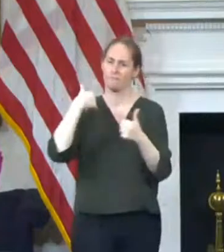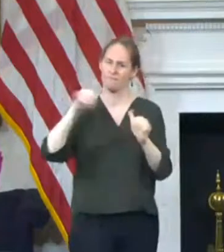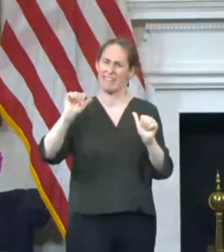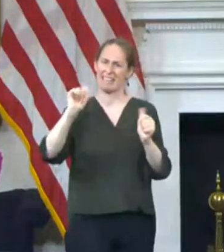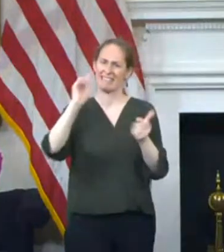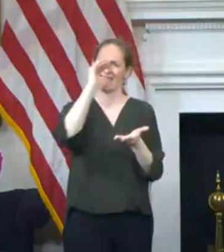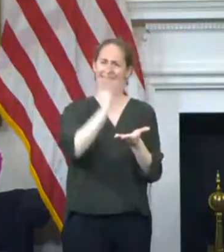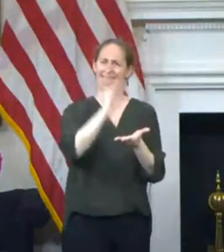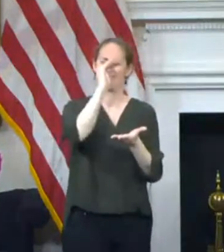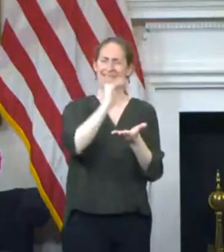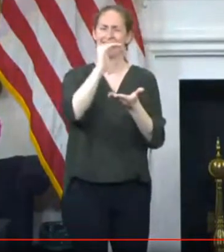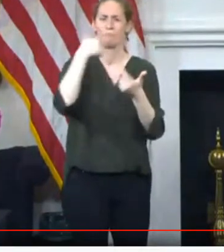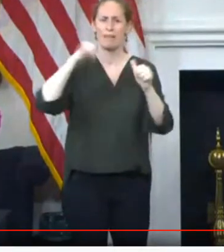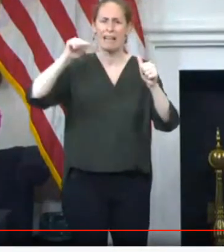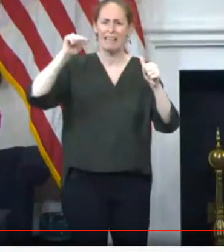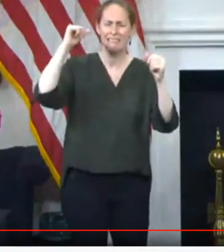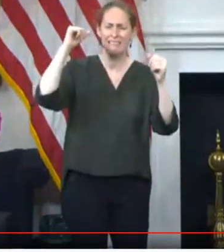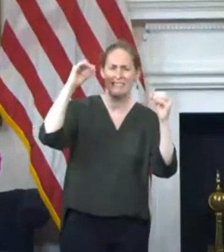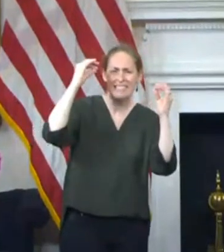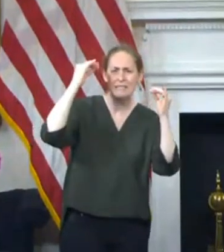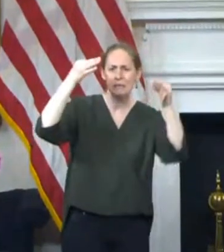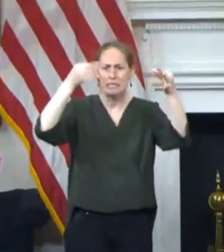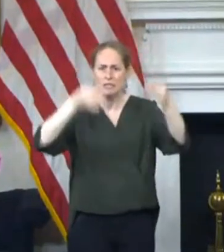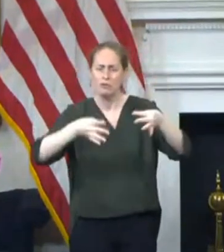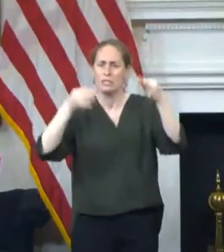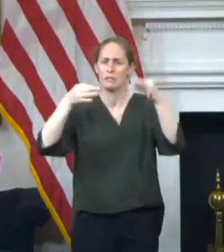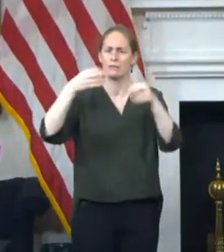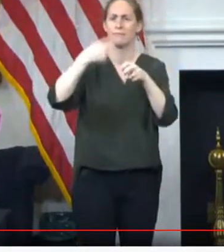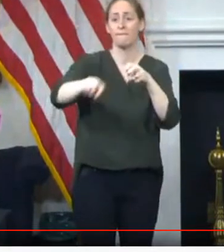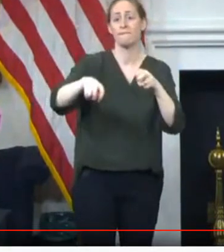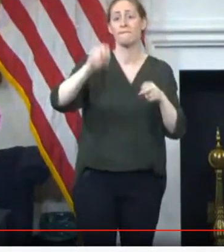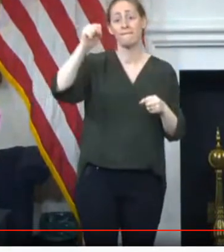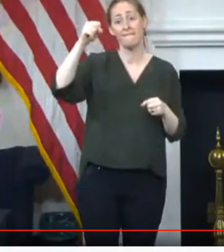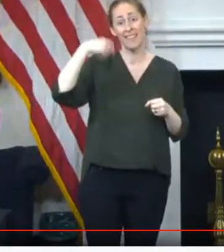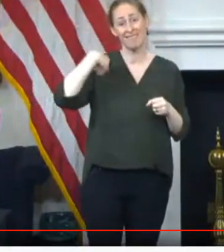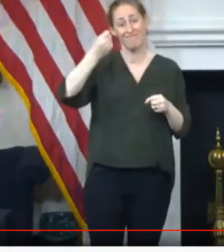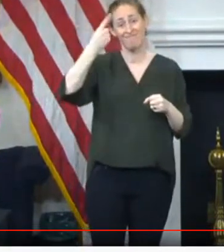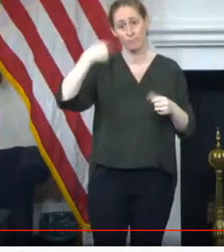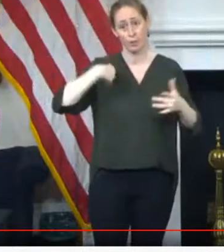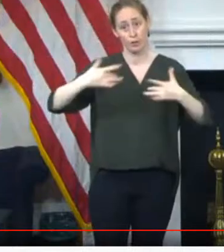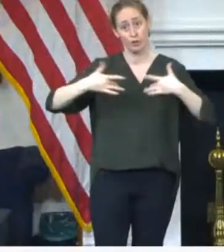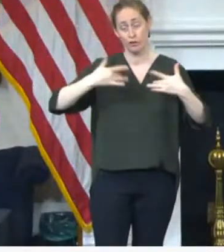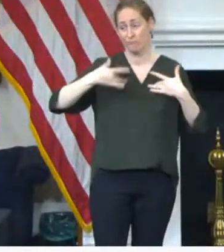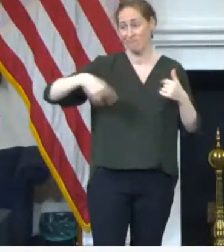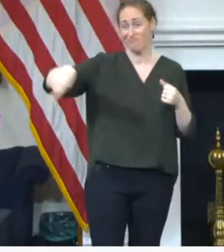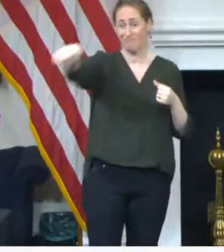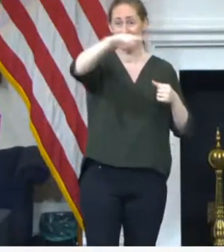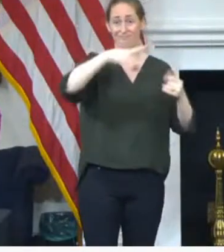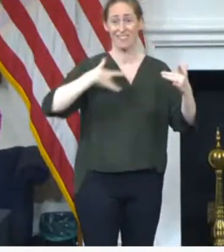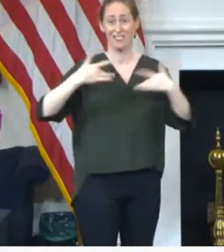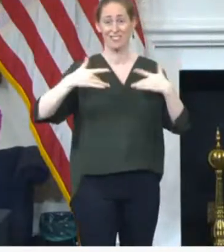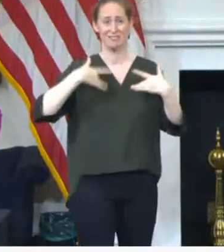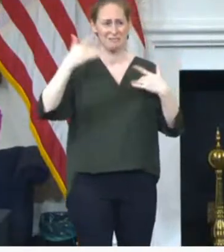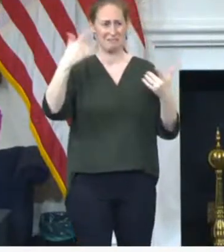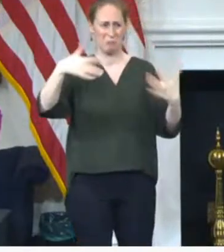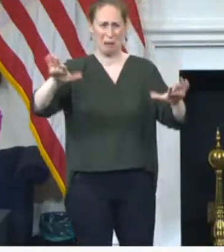concern of people. I mean, I'm one of those people that is concerned. You know, we're all concerned. None of us wants this to happen. But we're going to take the decisions we